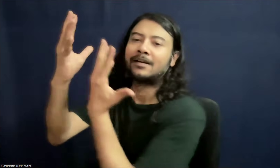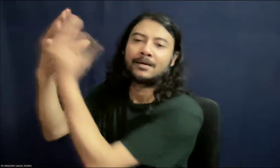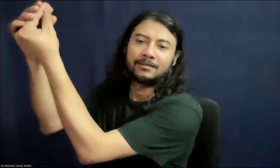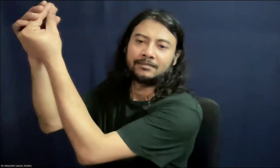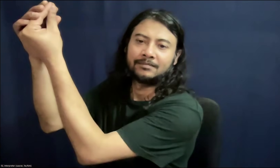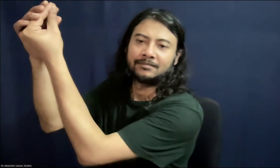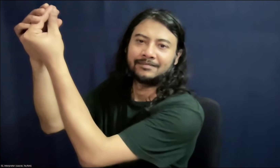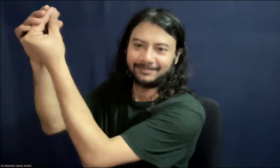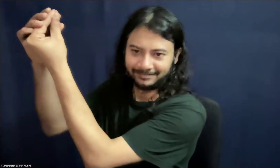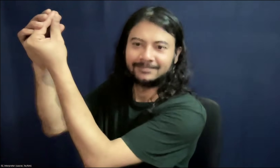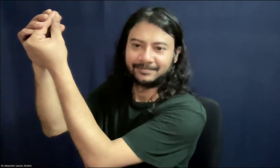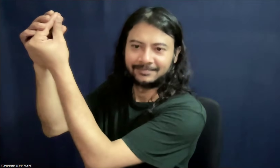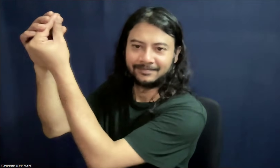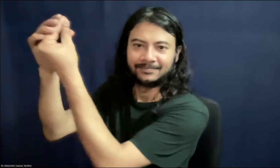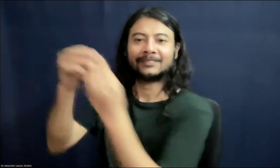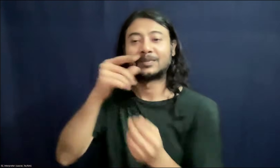with Krishna.